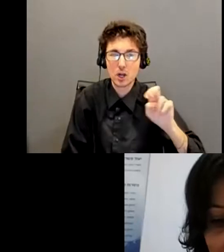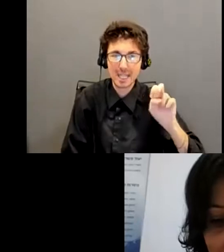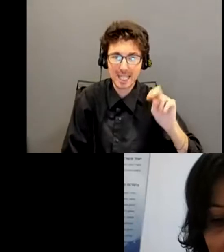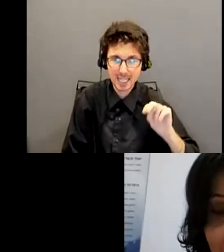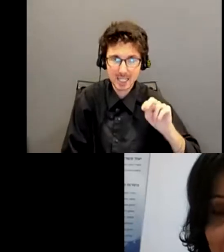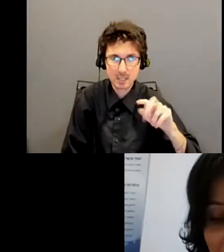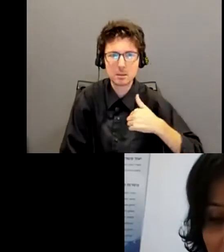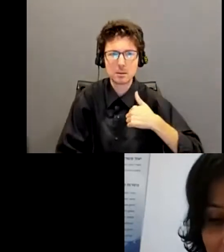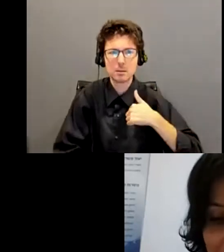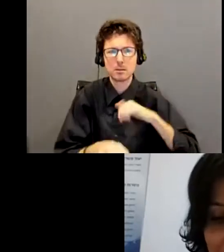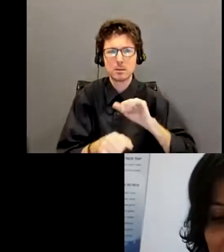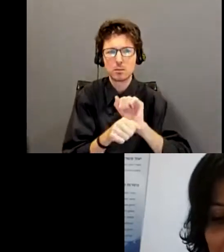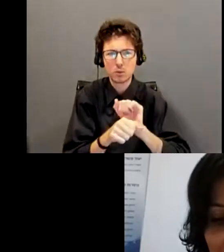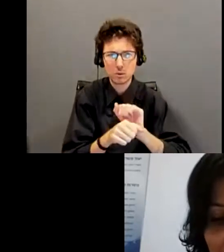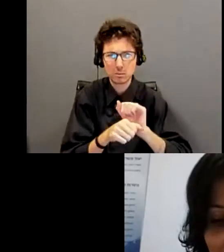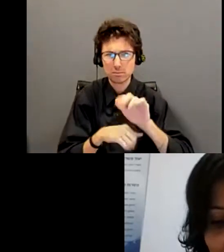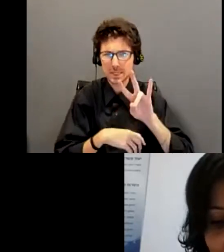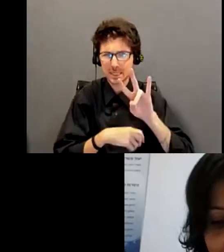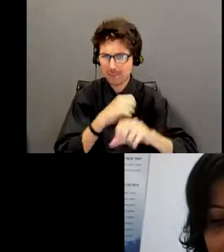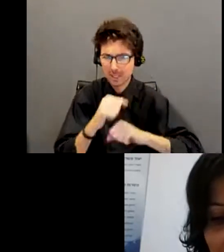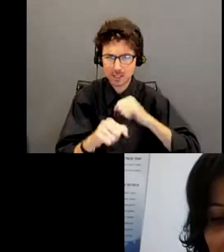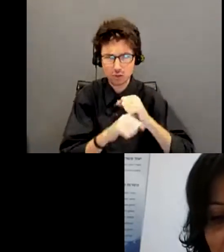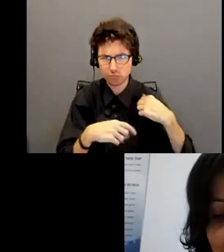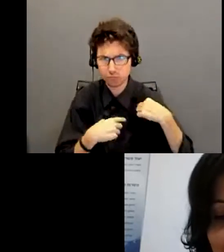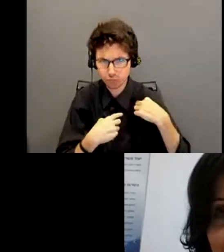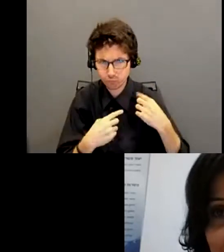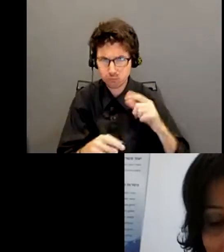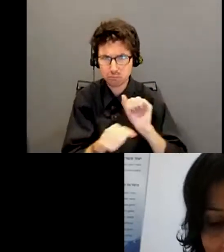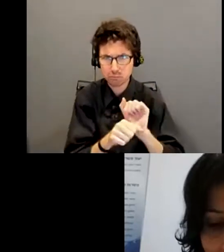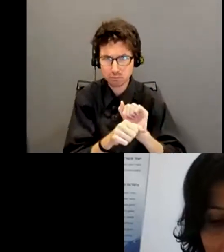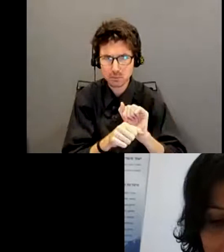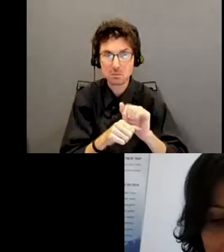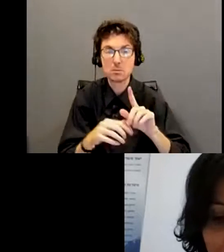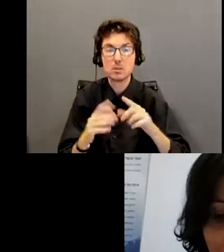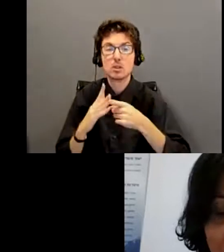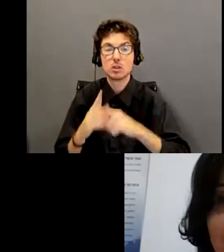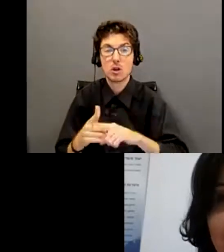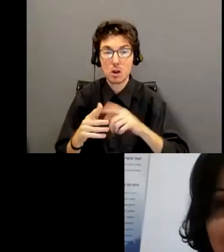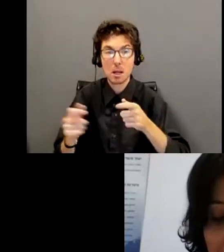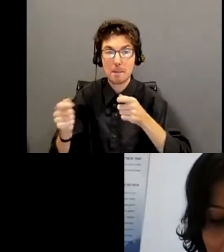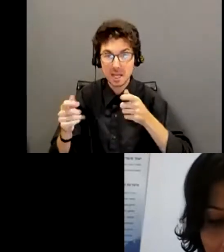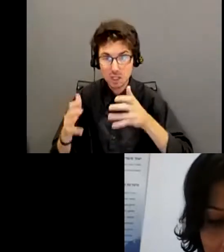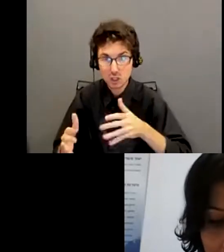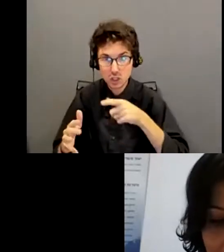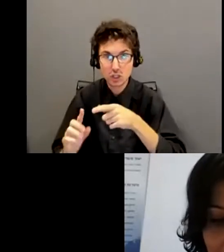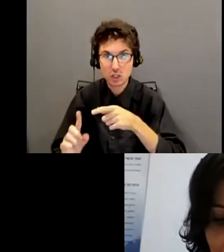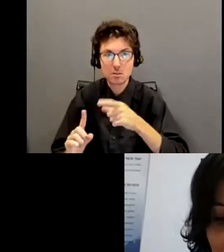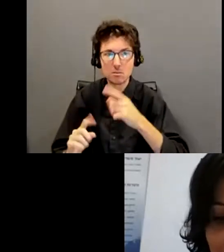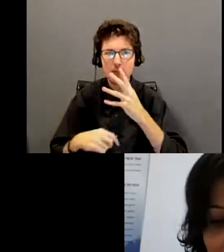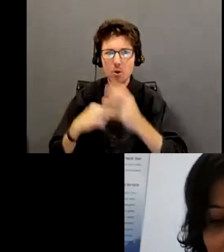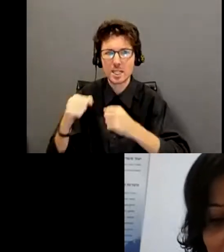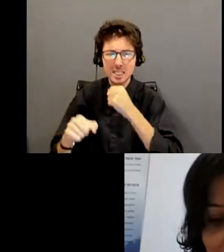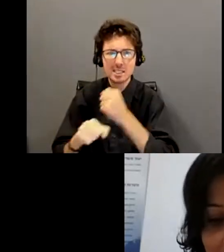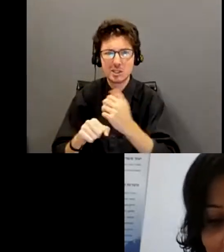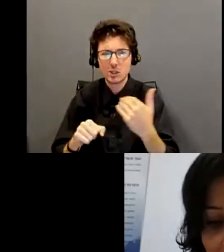Beit HaGalgalim for 7 years. I began my work as a manager in Beit HaGalgalim, Wadi Ara branch, 4 years ago. During